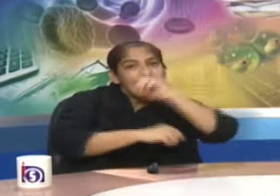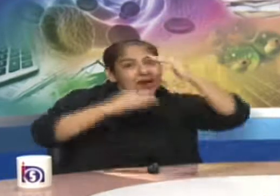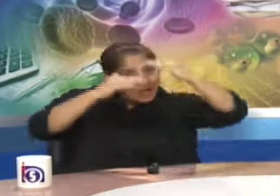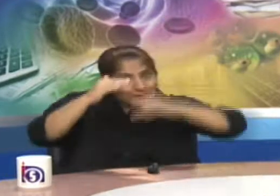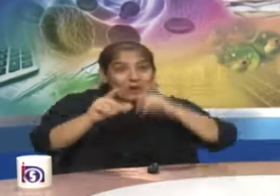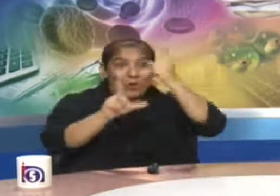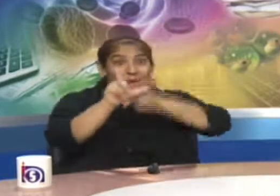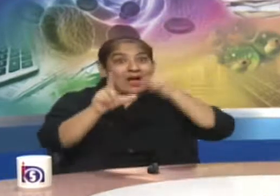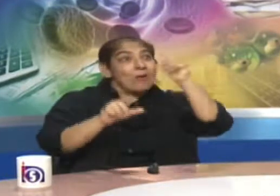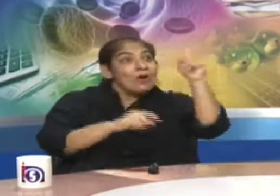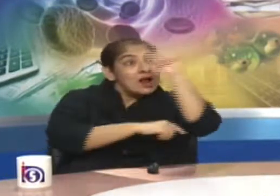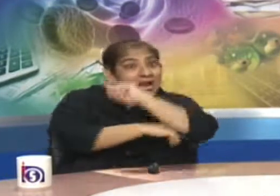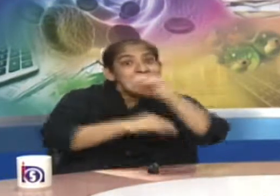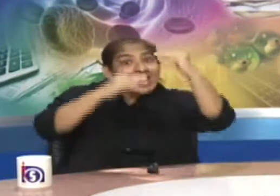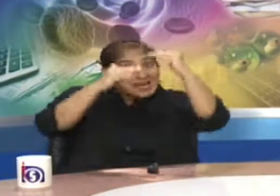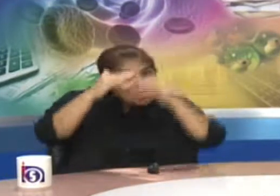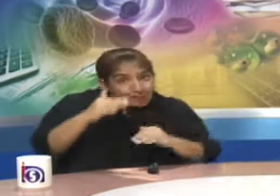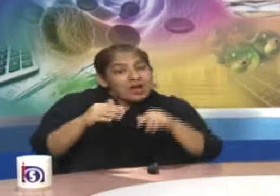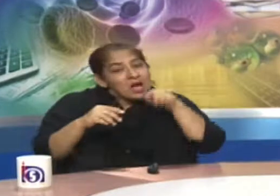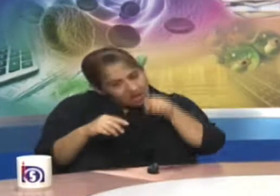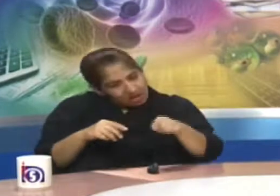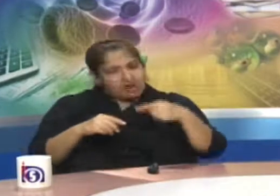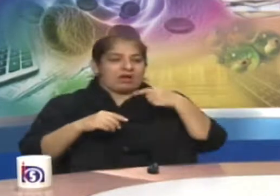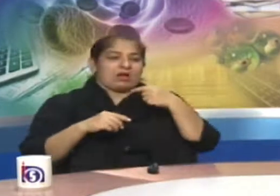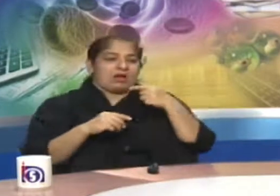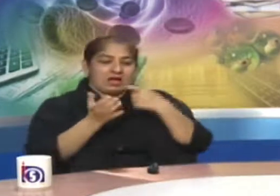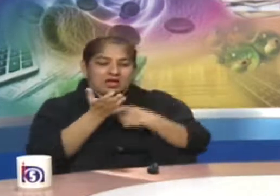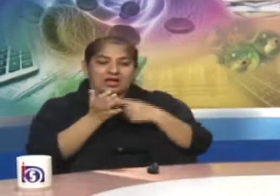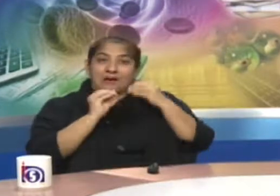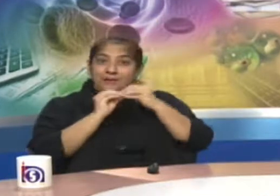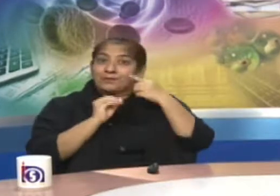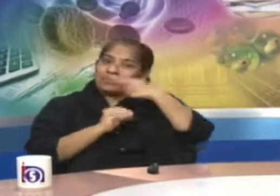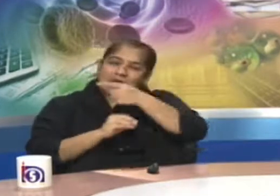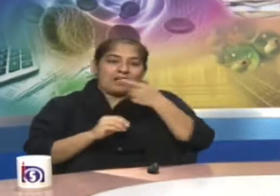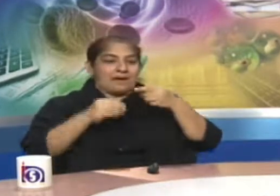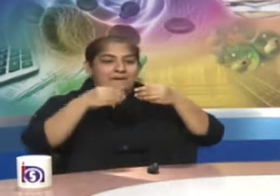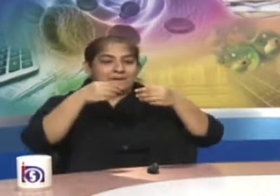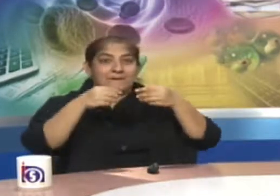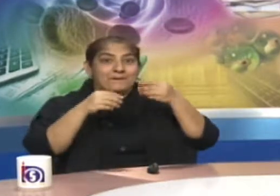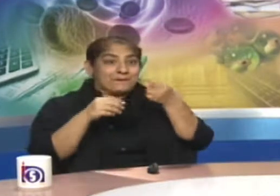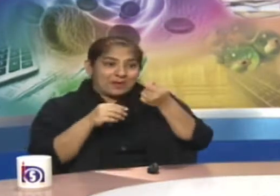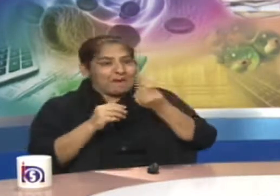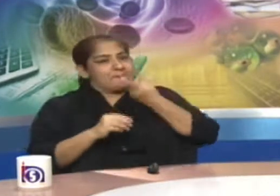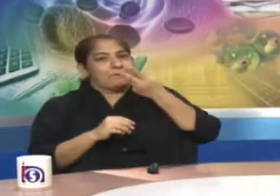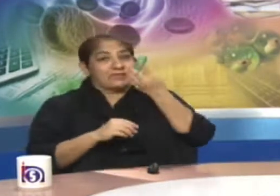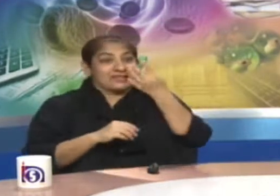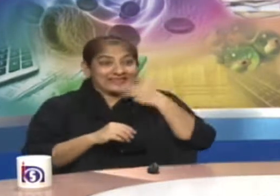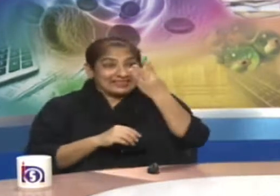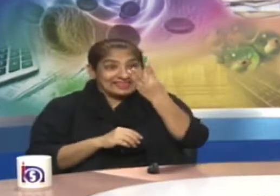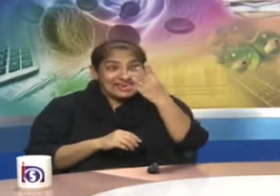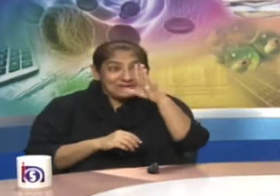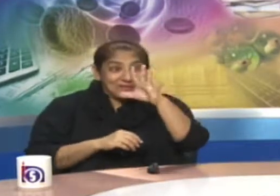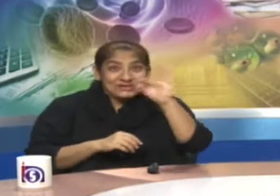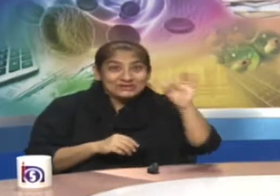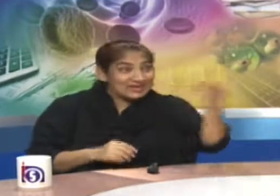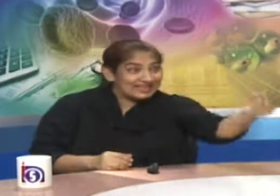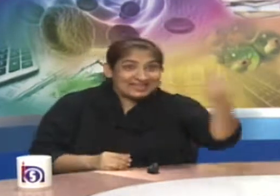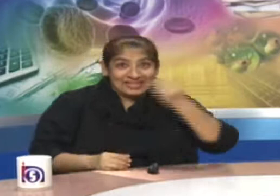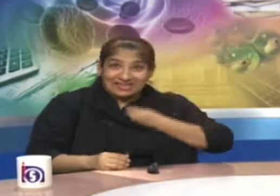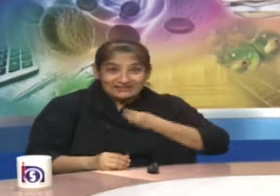days, below 364 days, or you can say less than 364 days. And